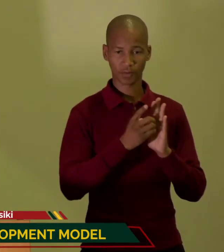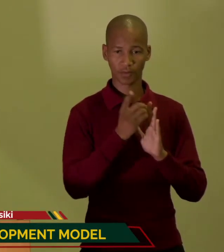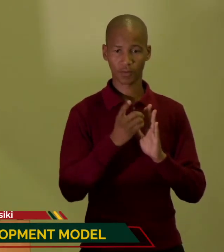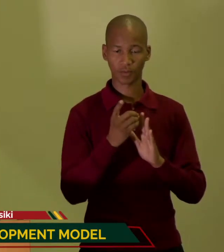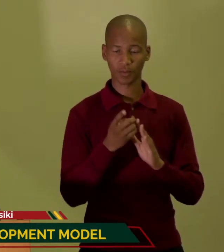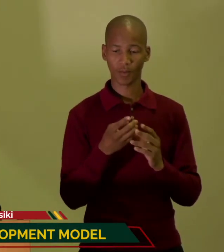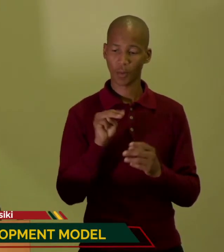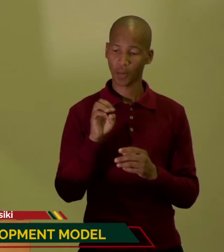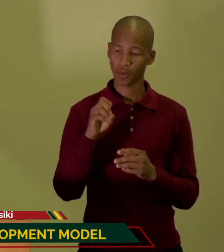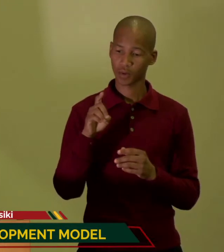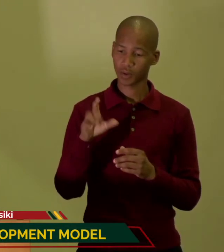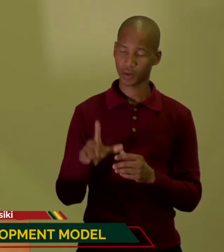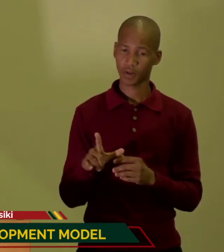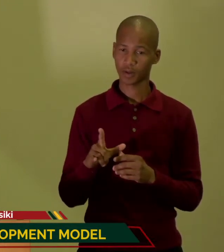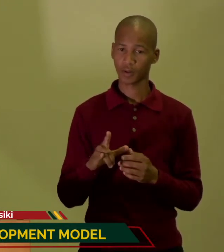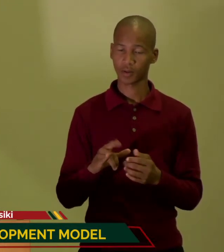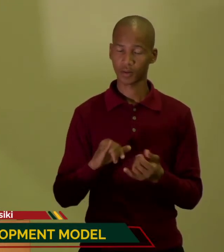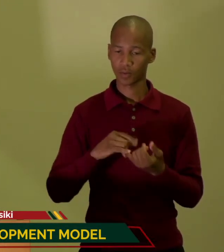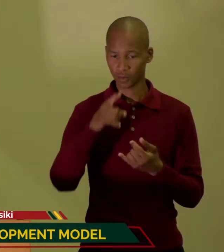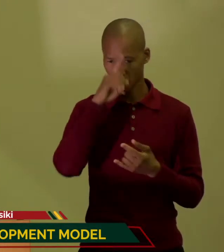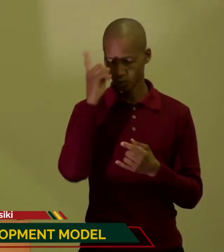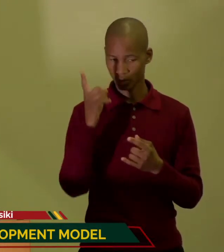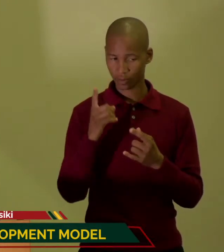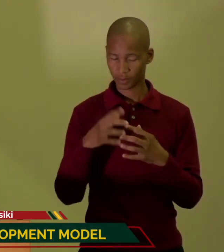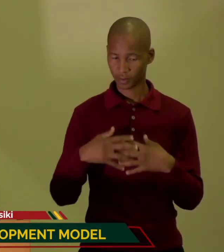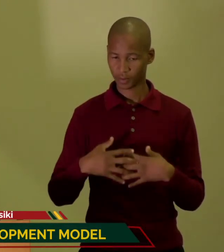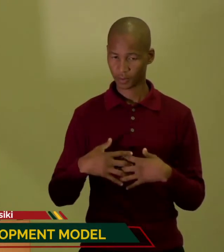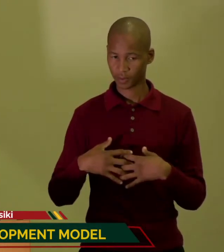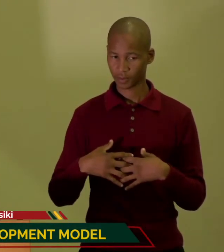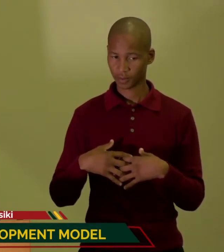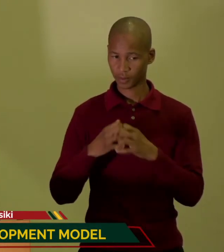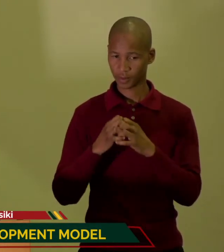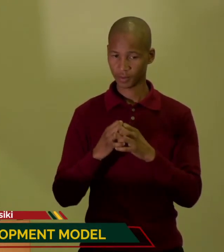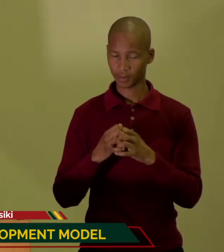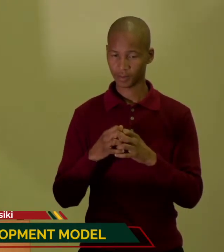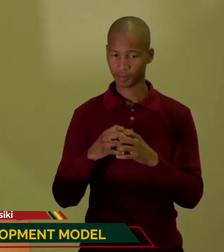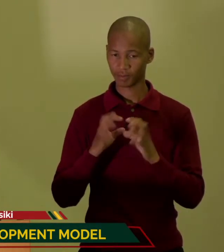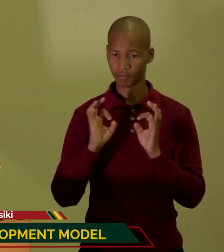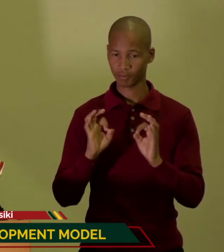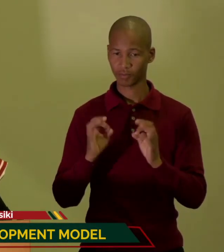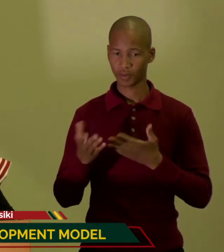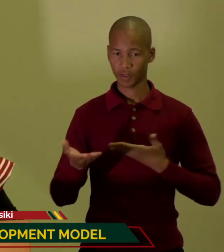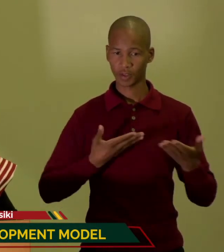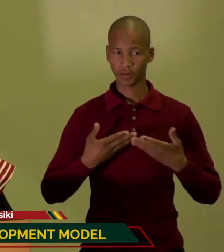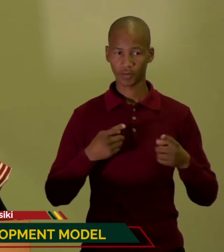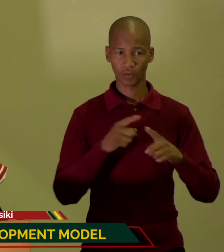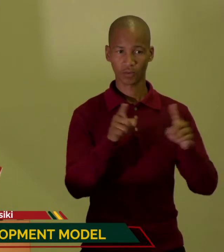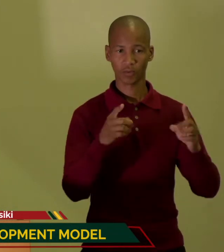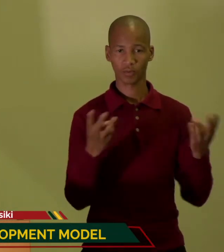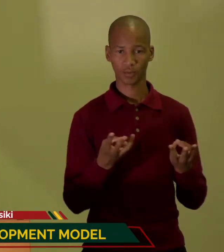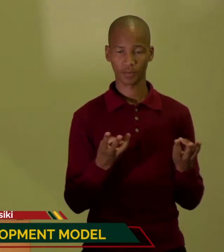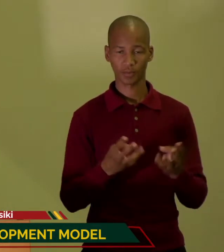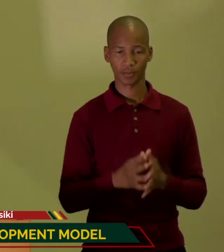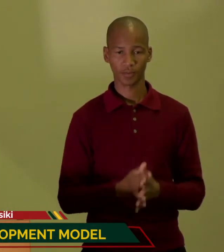in the implementation of the services to the people. So